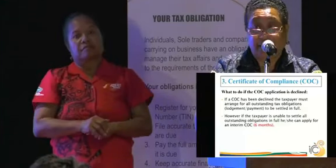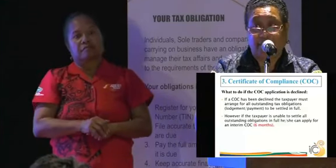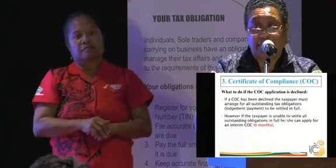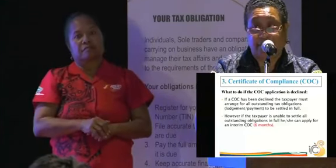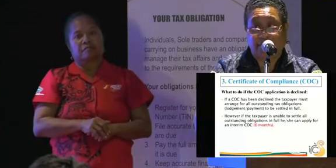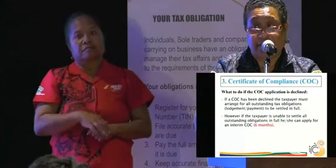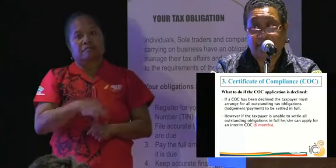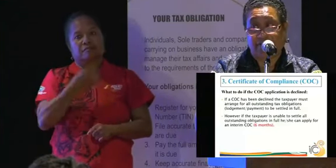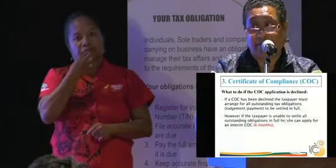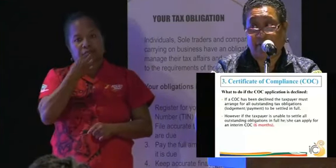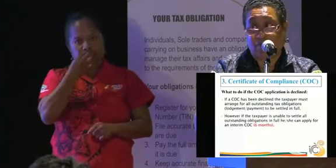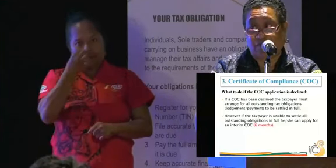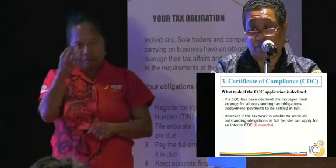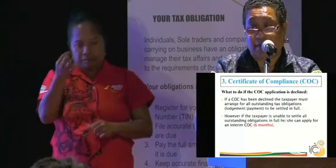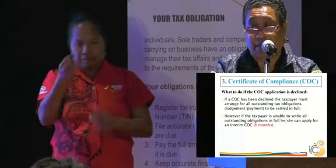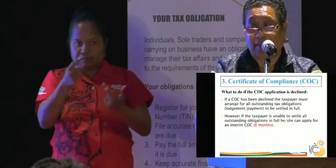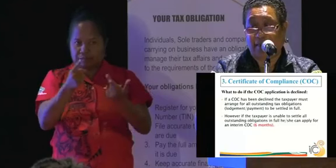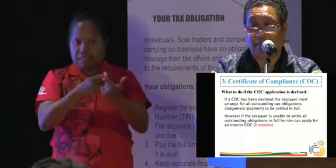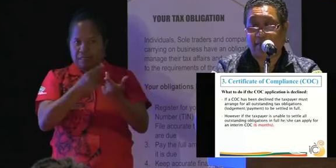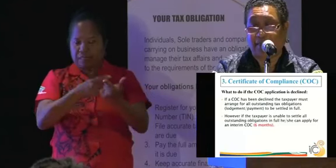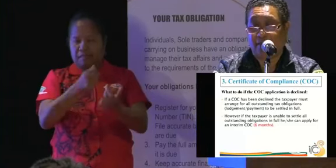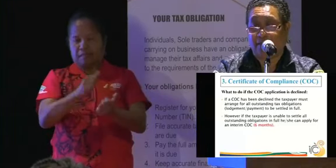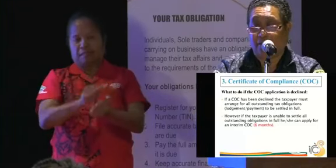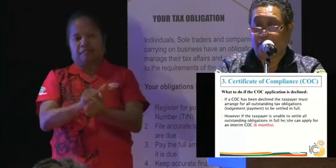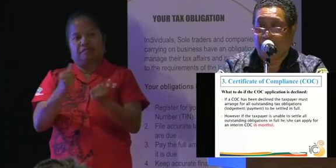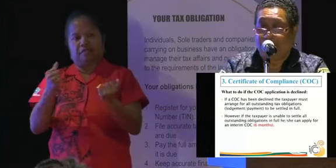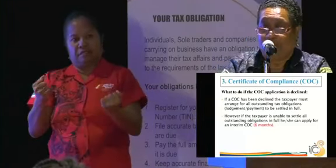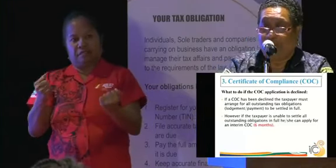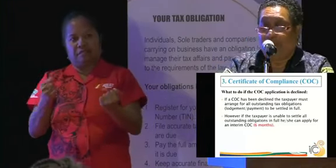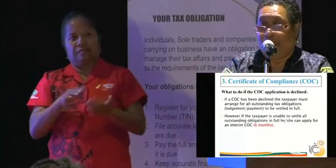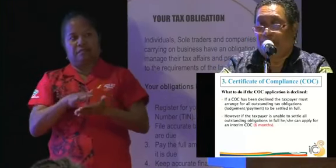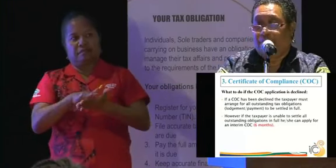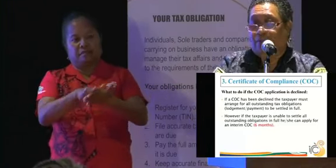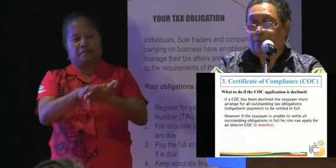for an interim certificate of compliance.